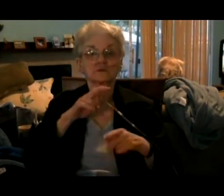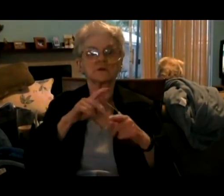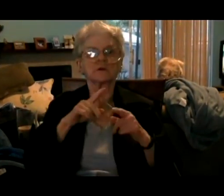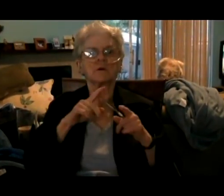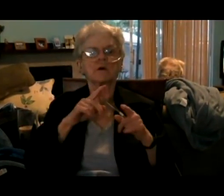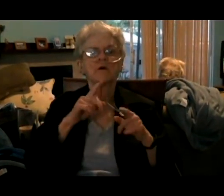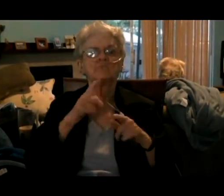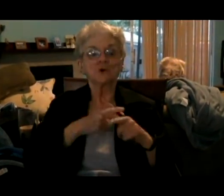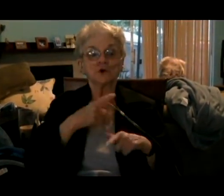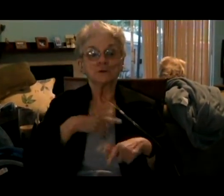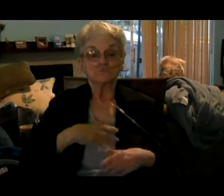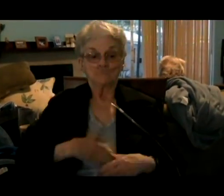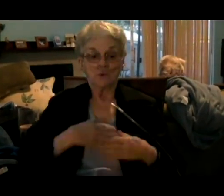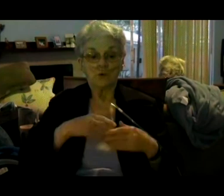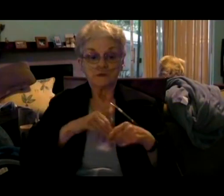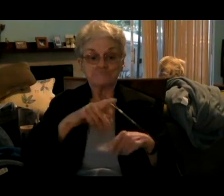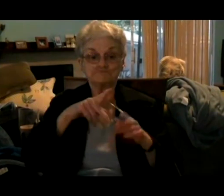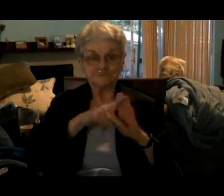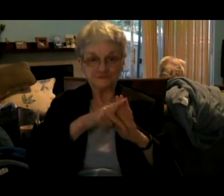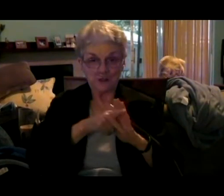So while I was growing up, we traveled a lot.